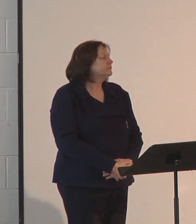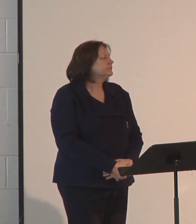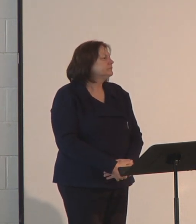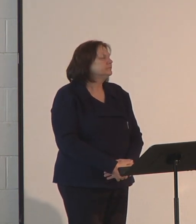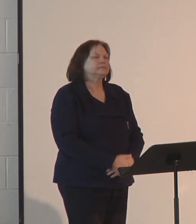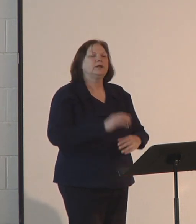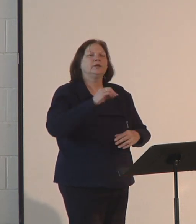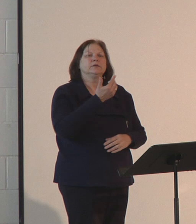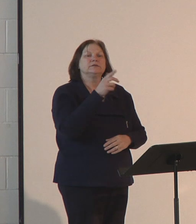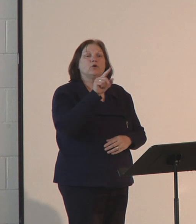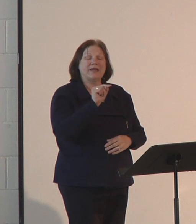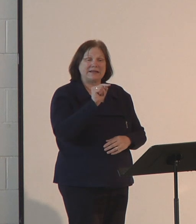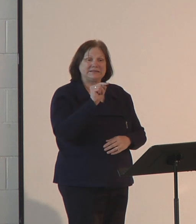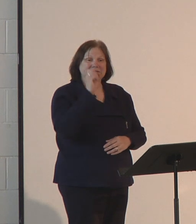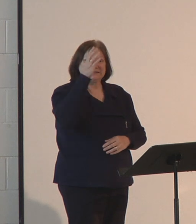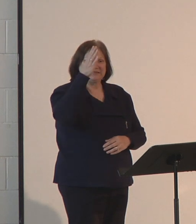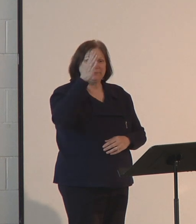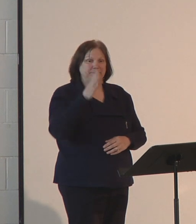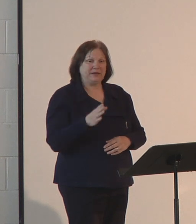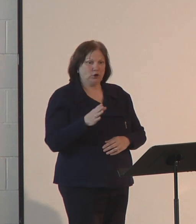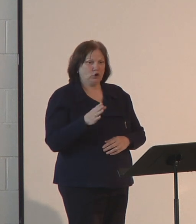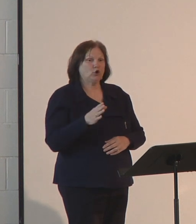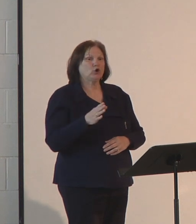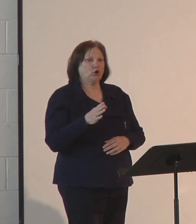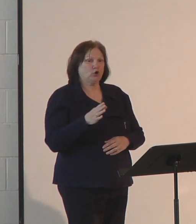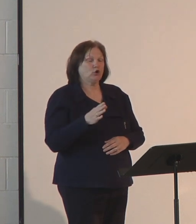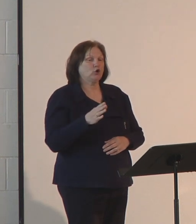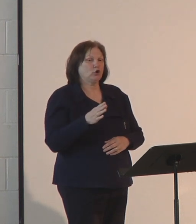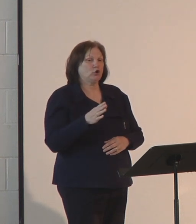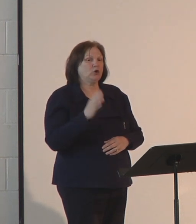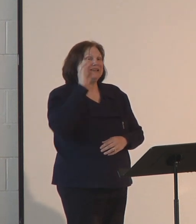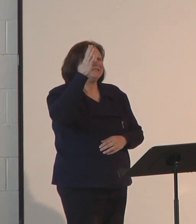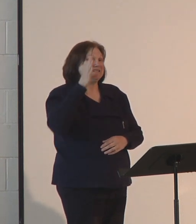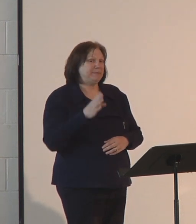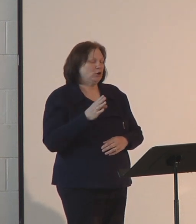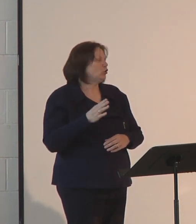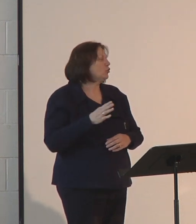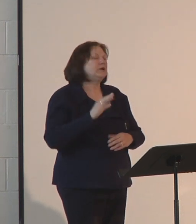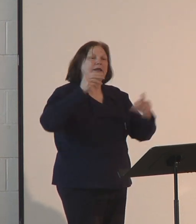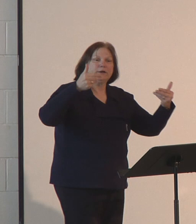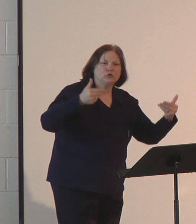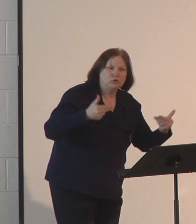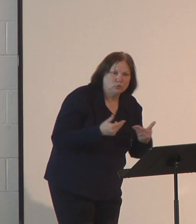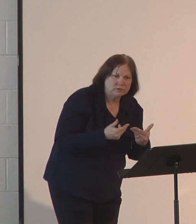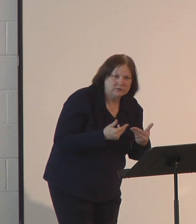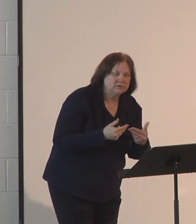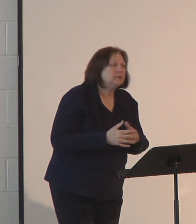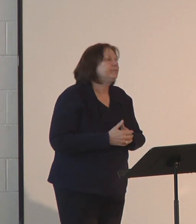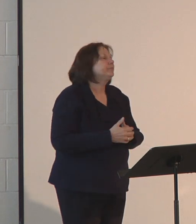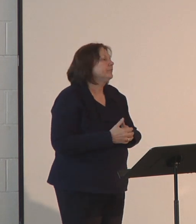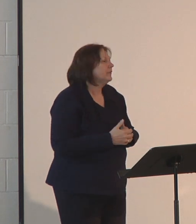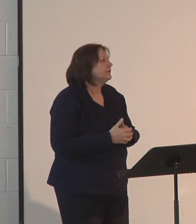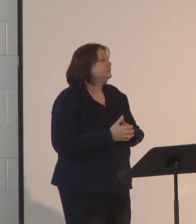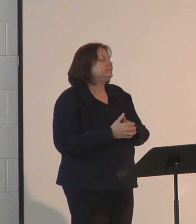guest keynote speaker, Chu Seng Chaplo, and gu I personal gu mali introduce nu don nei de shi on de gu ya hu nu